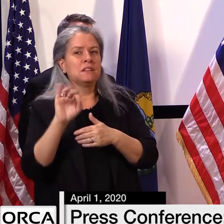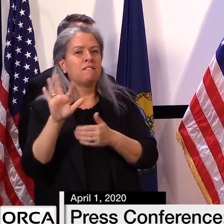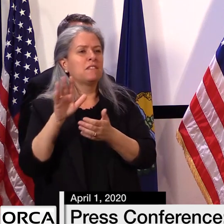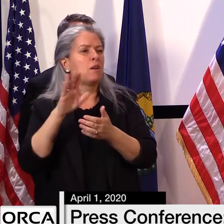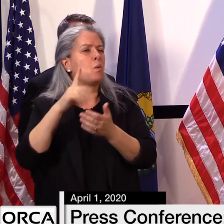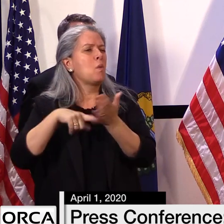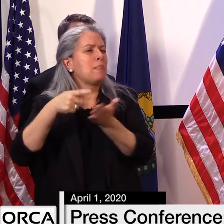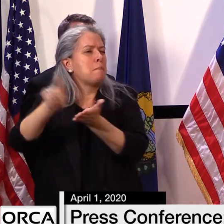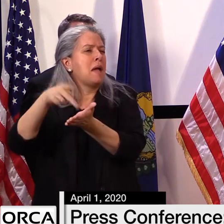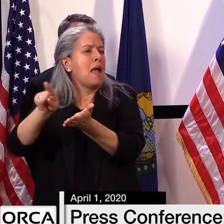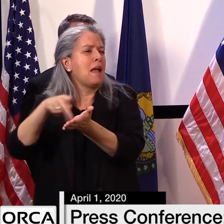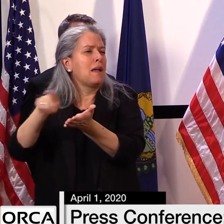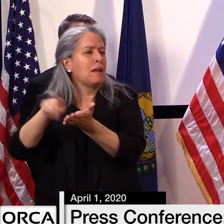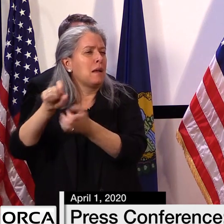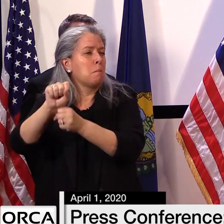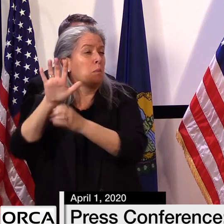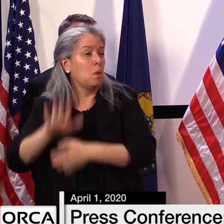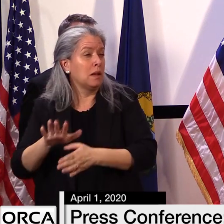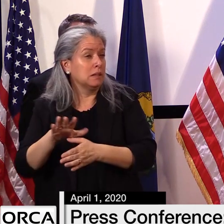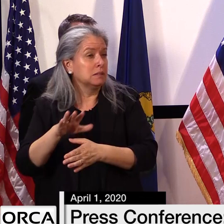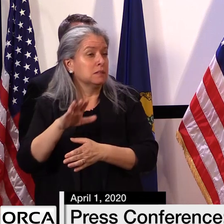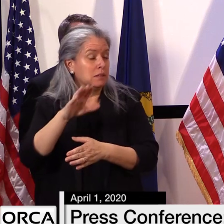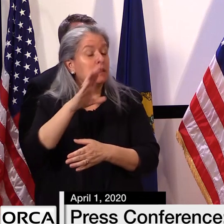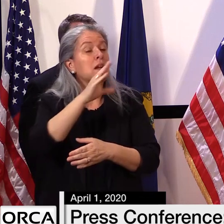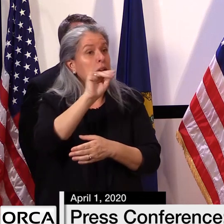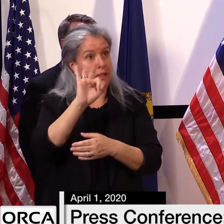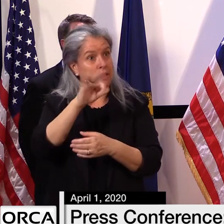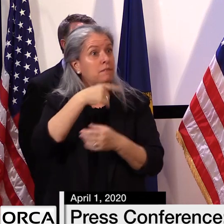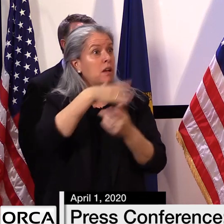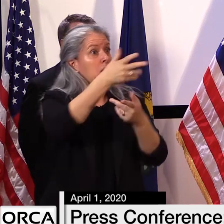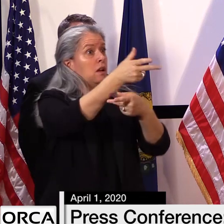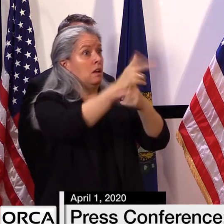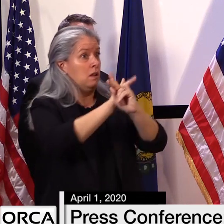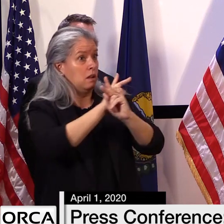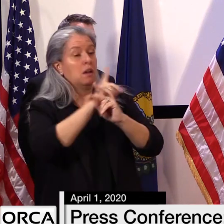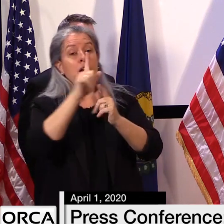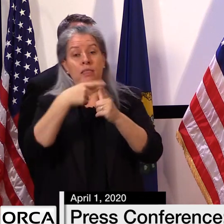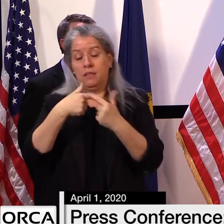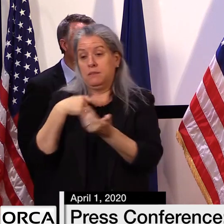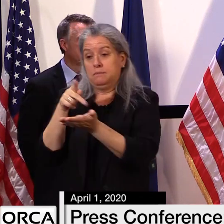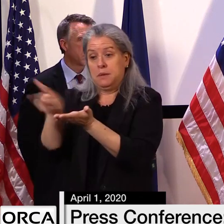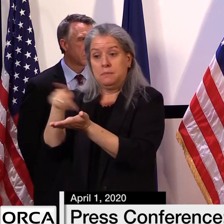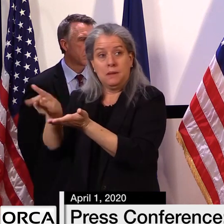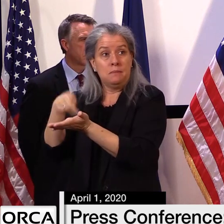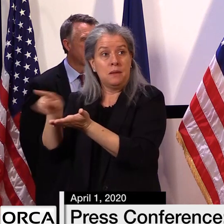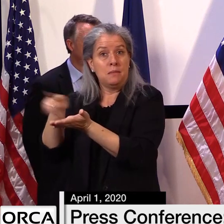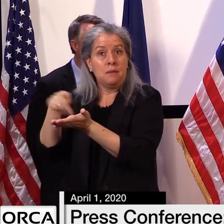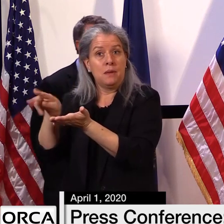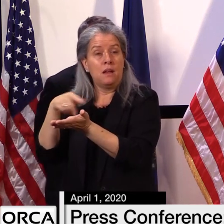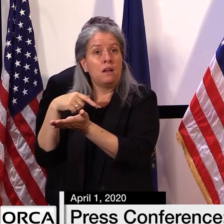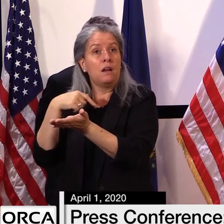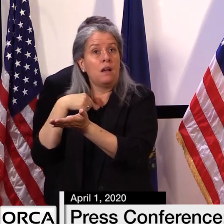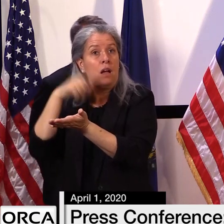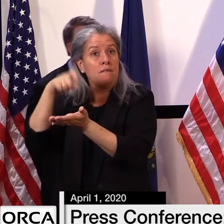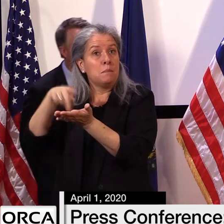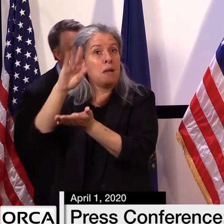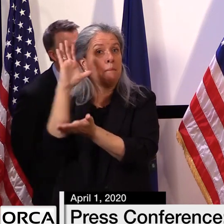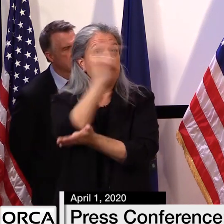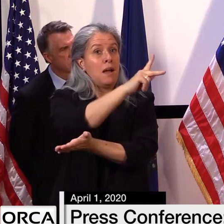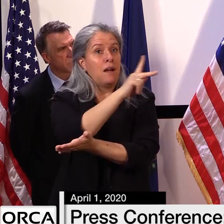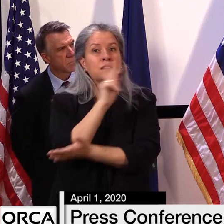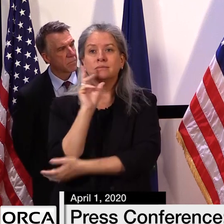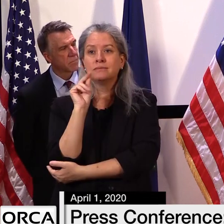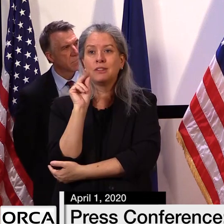keep their employees paid, they don't have to pay that back. Now, that's a good thing because you keep